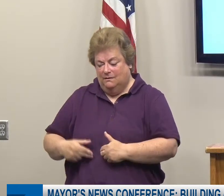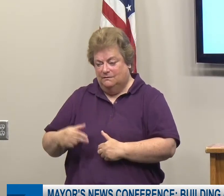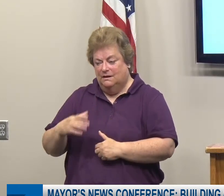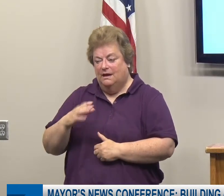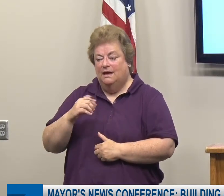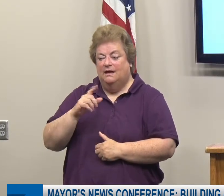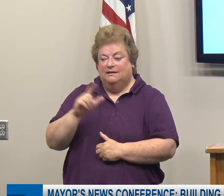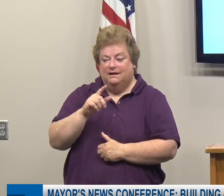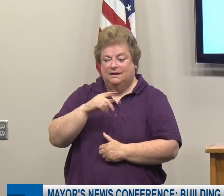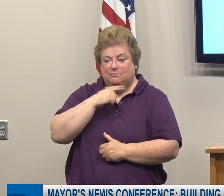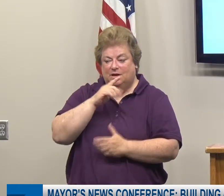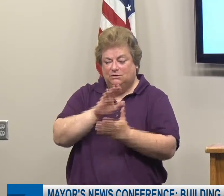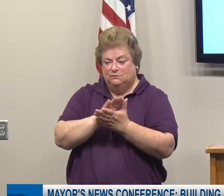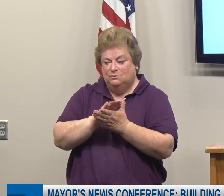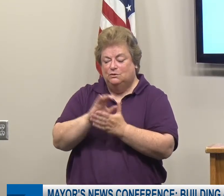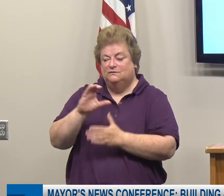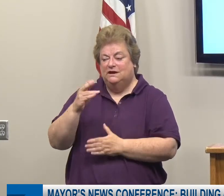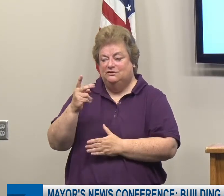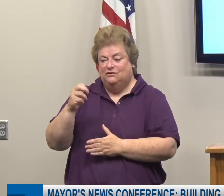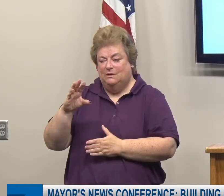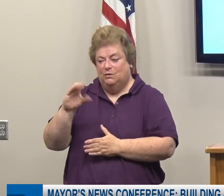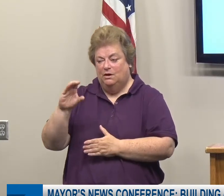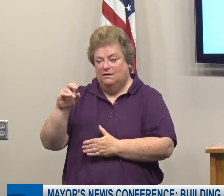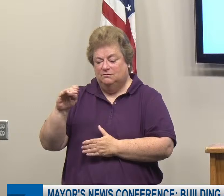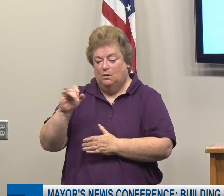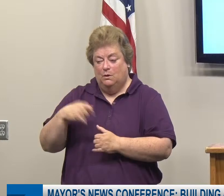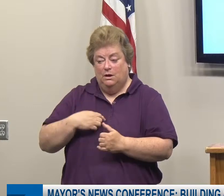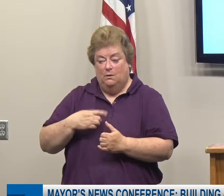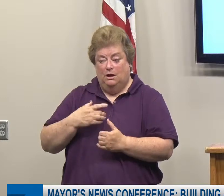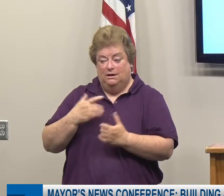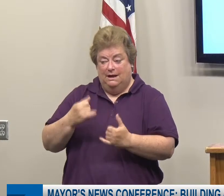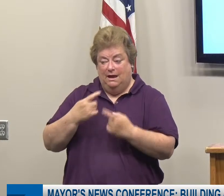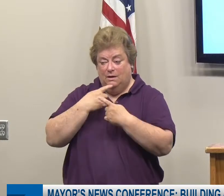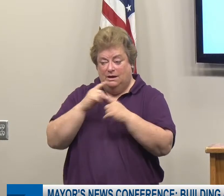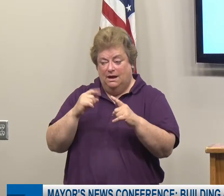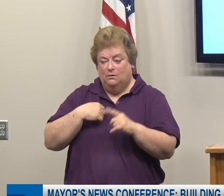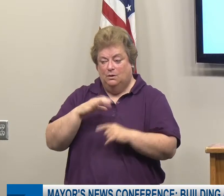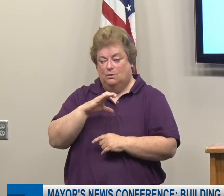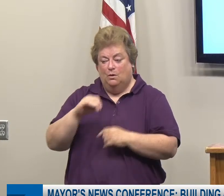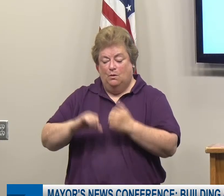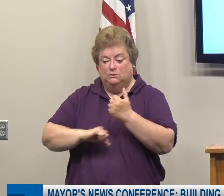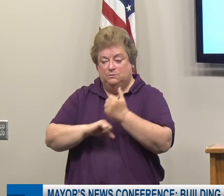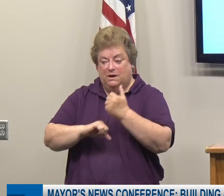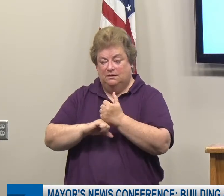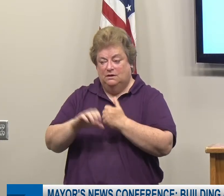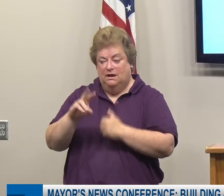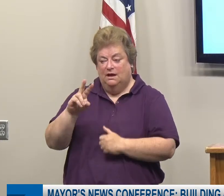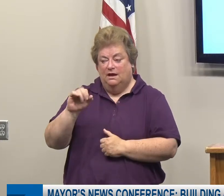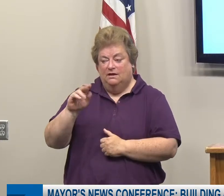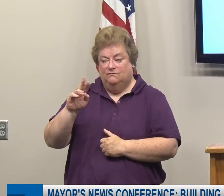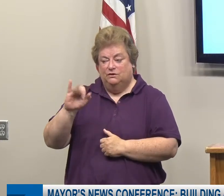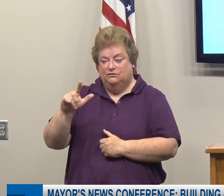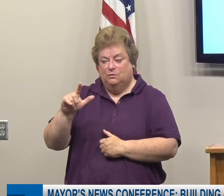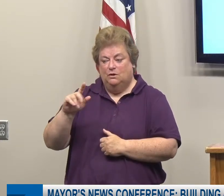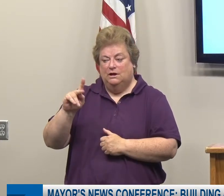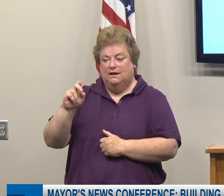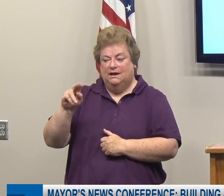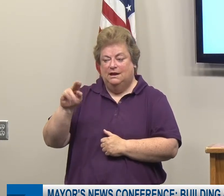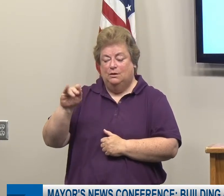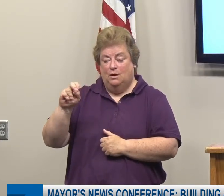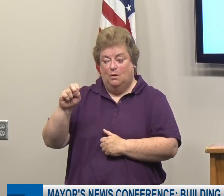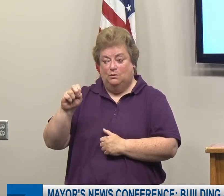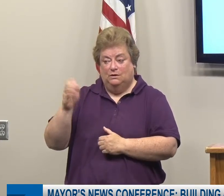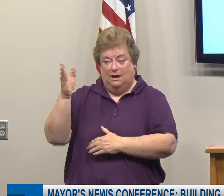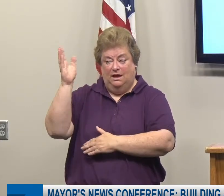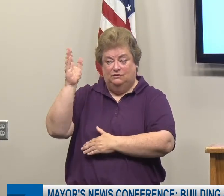and the Lincoln Chamber of Commerce, is pleased to announce that we will co-sponsor a virtual keynote address for the Lincoln